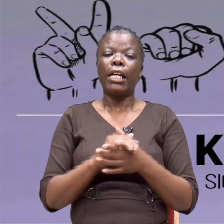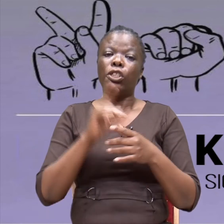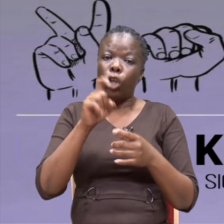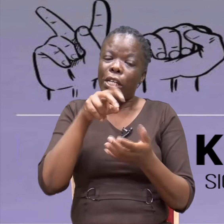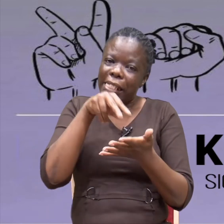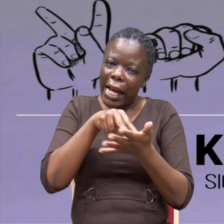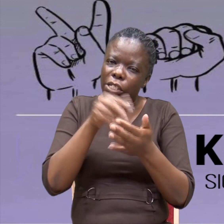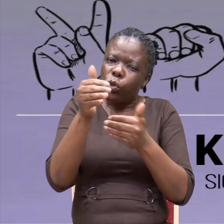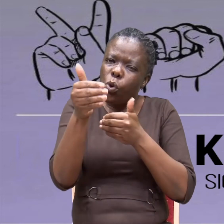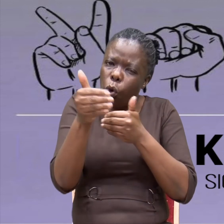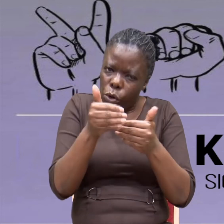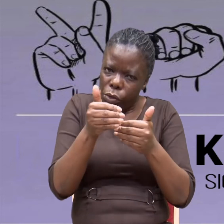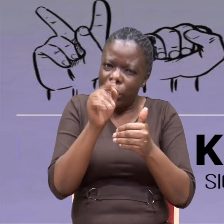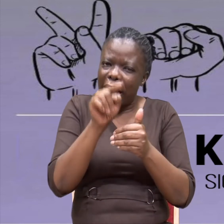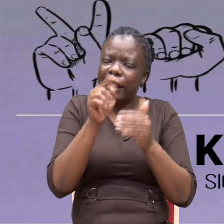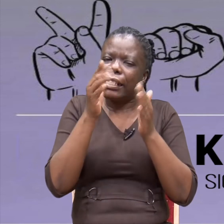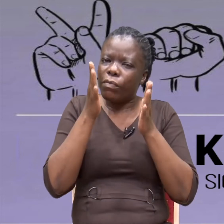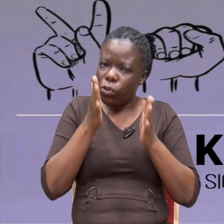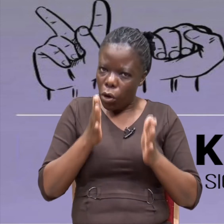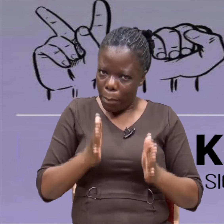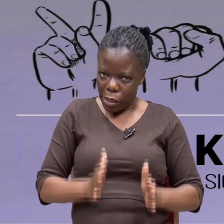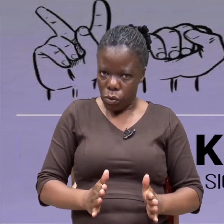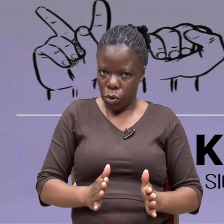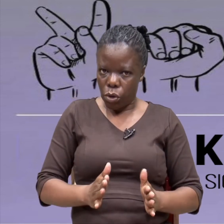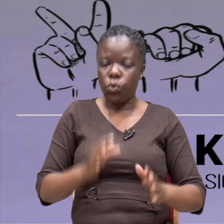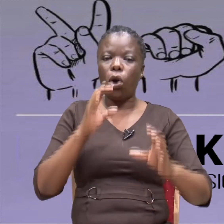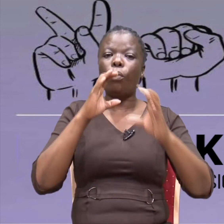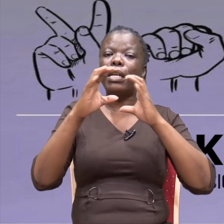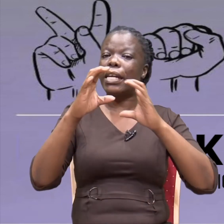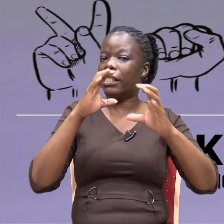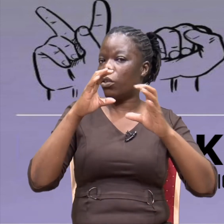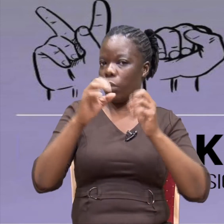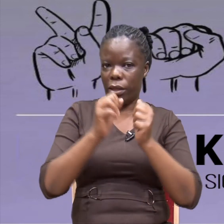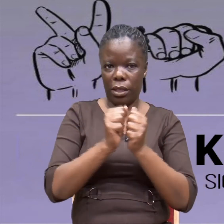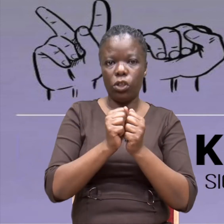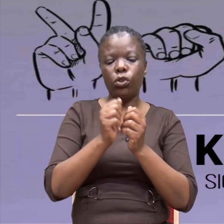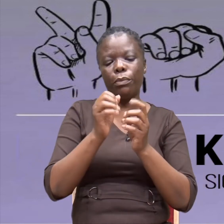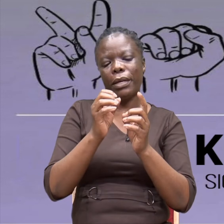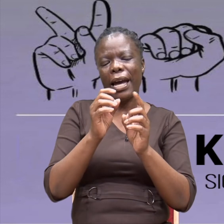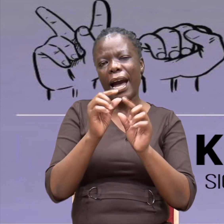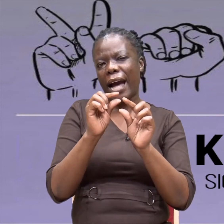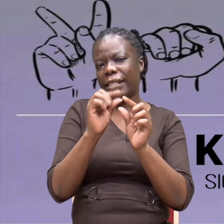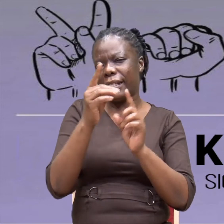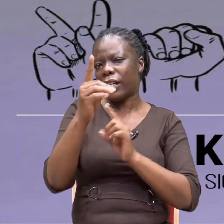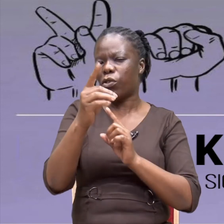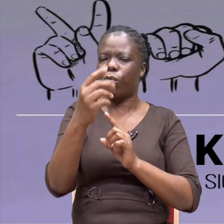Don't stand too close with that individual person you are communicating with. It should be a distance of